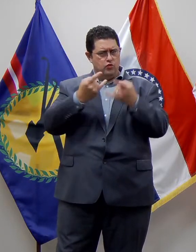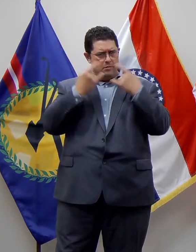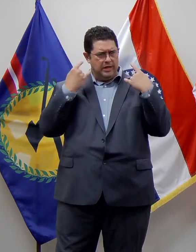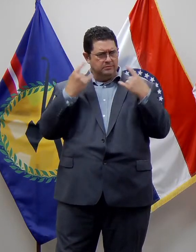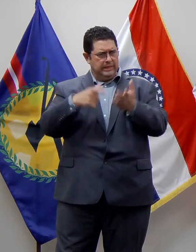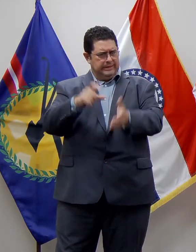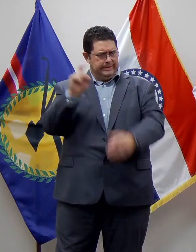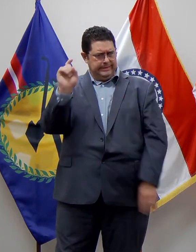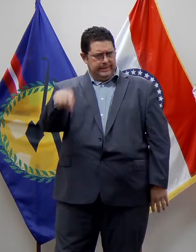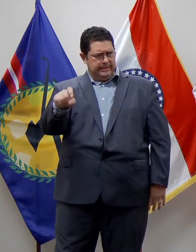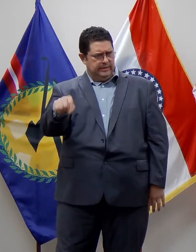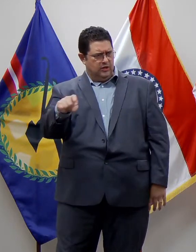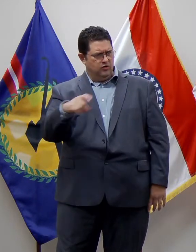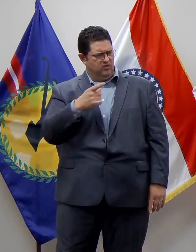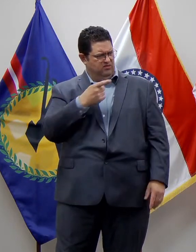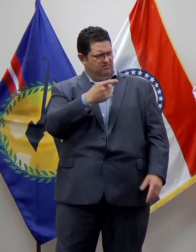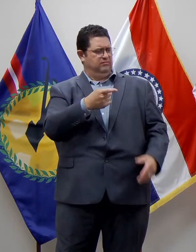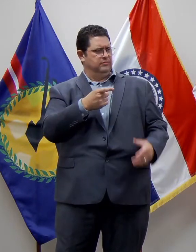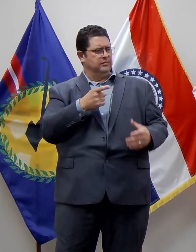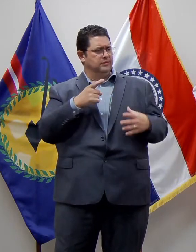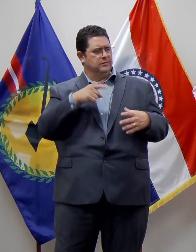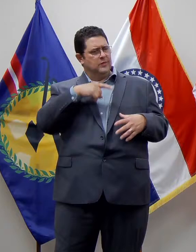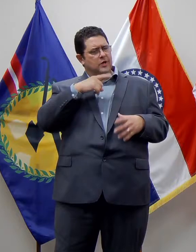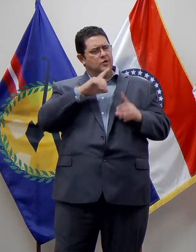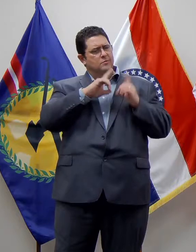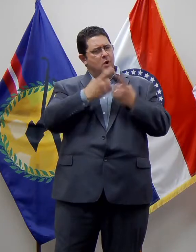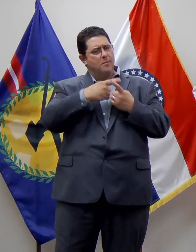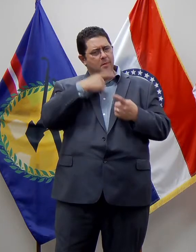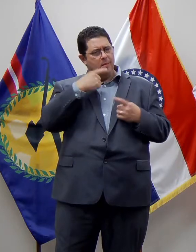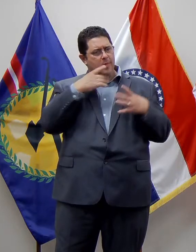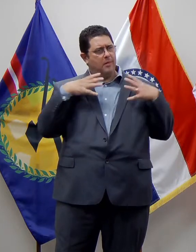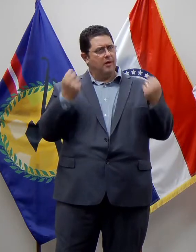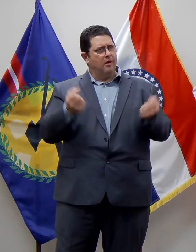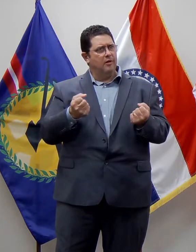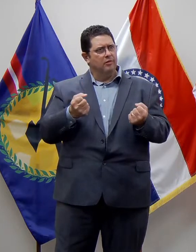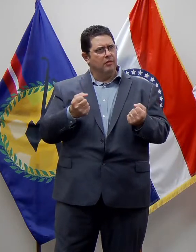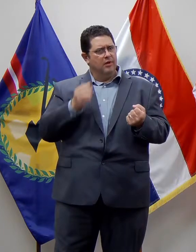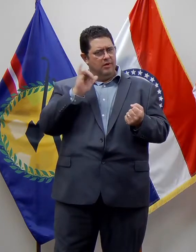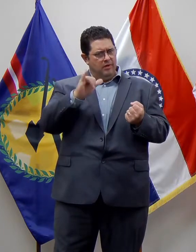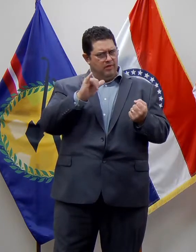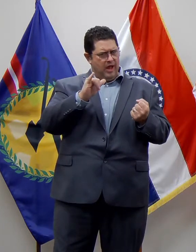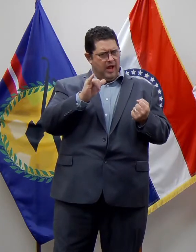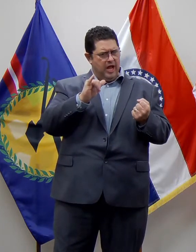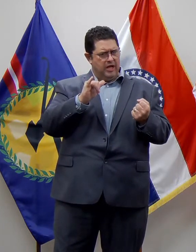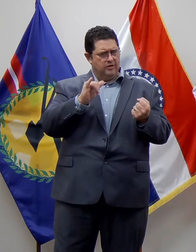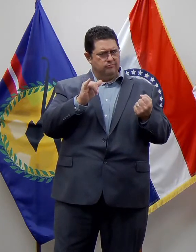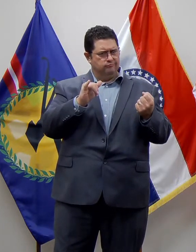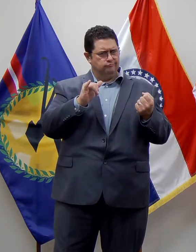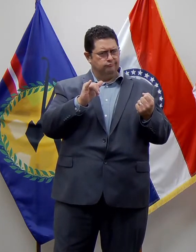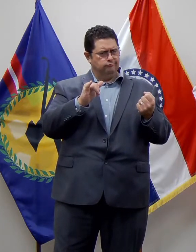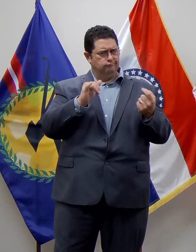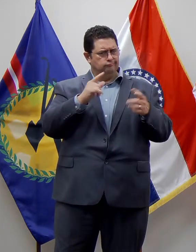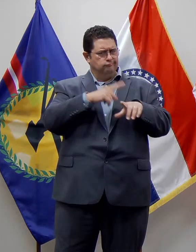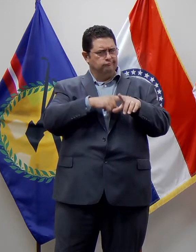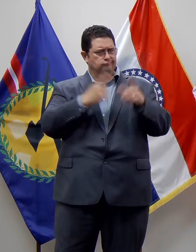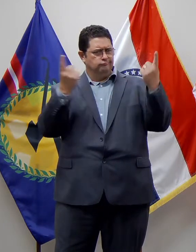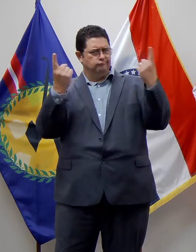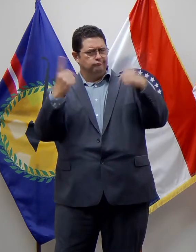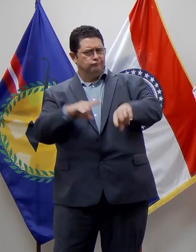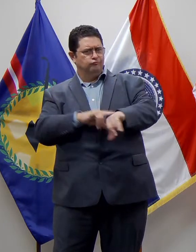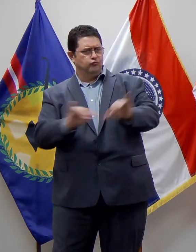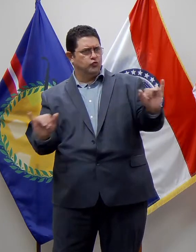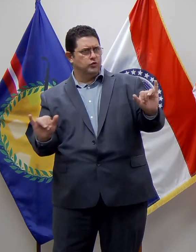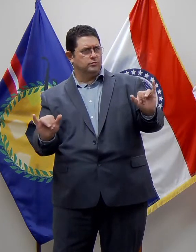the decision-making of the Department of Health going to correspond with when the vaccines are available for 5